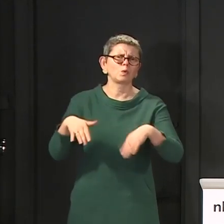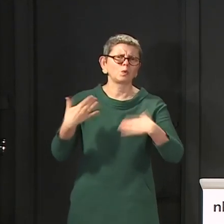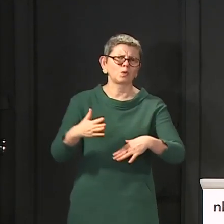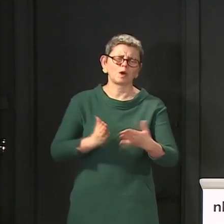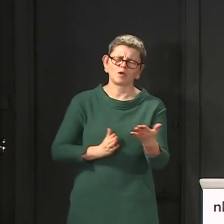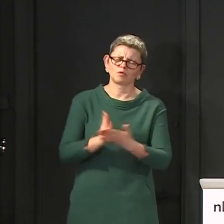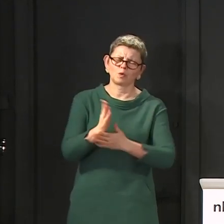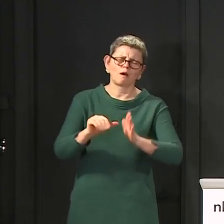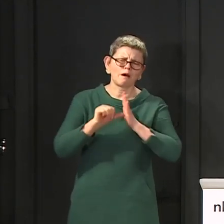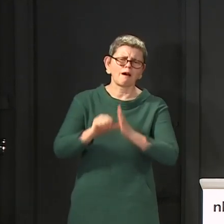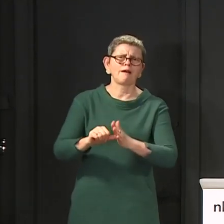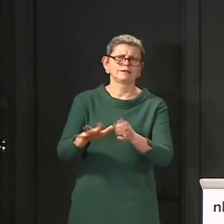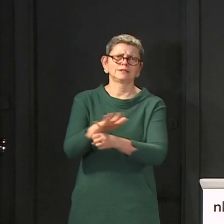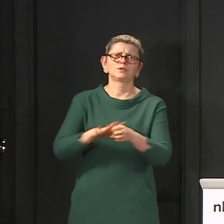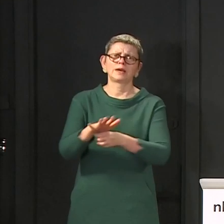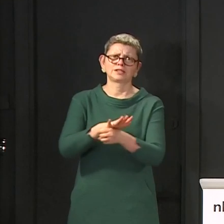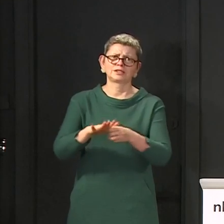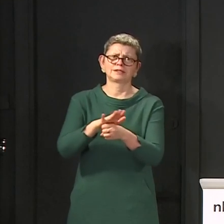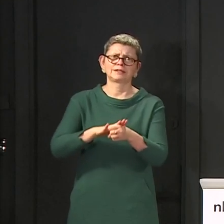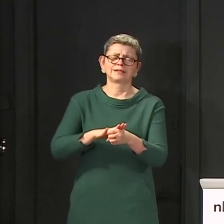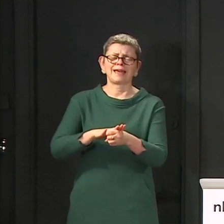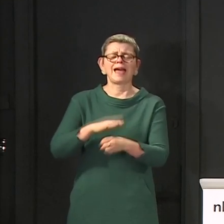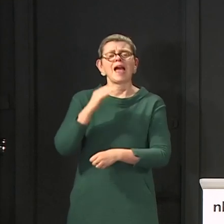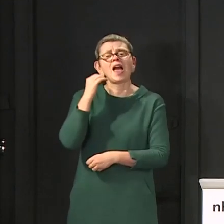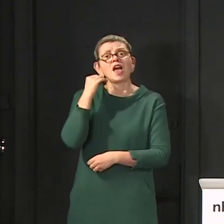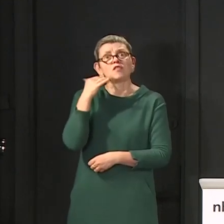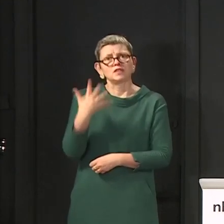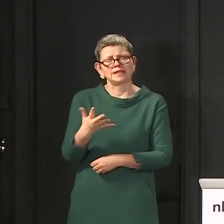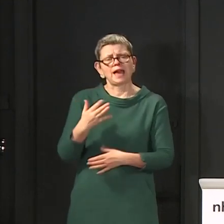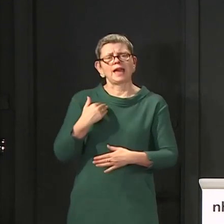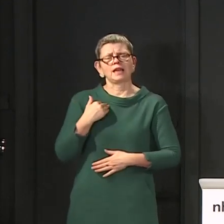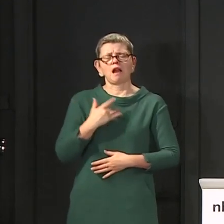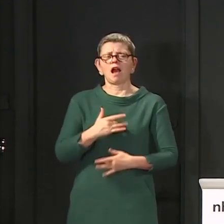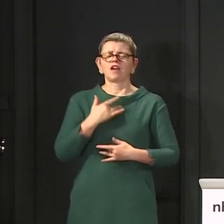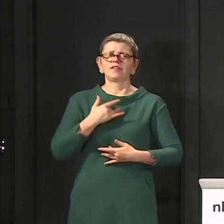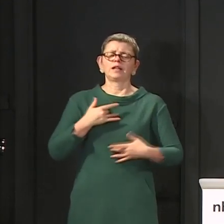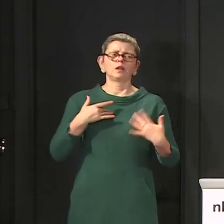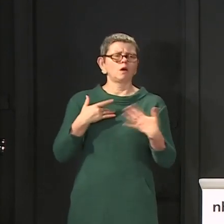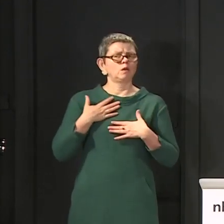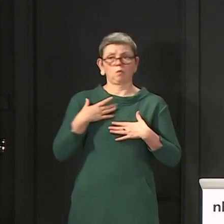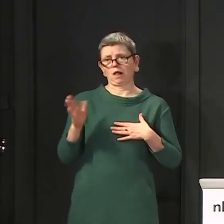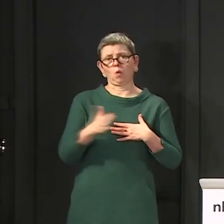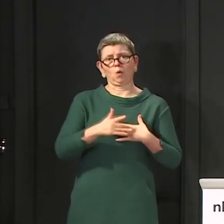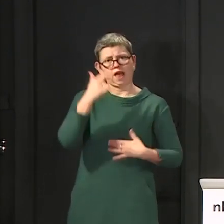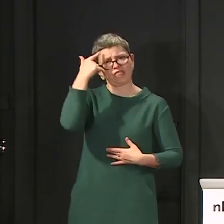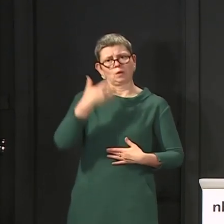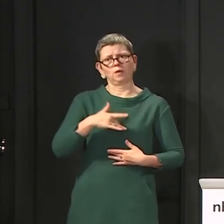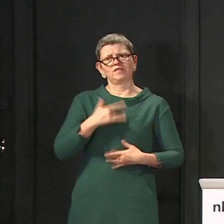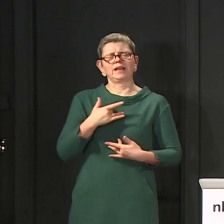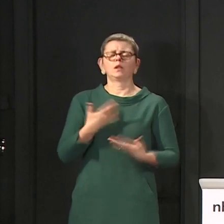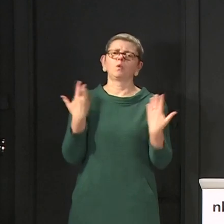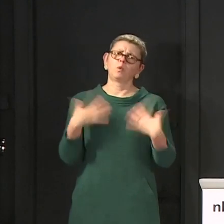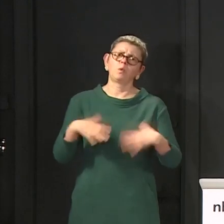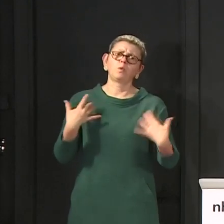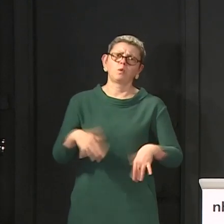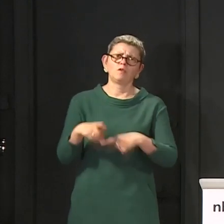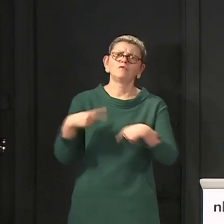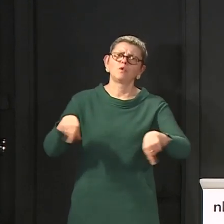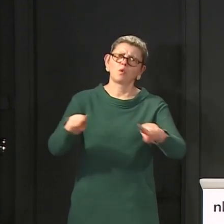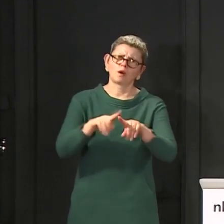challenging circumstances, and there is not a day passes that I don't feel, and we all feel, a deep debt of gratitude to